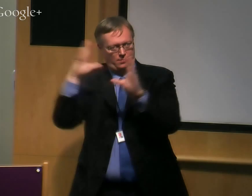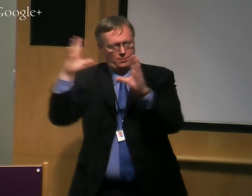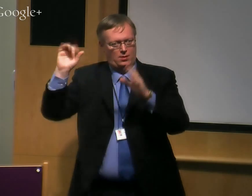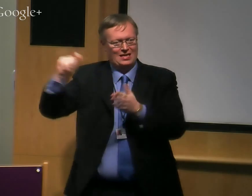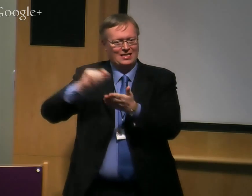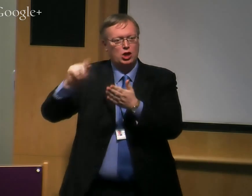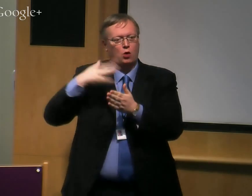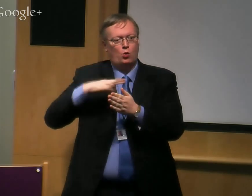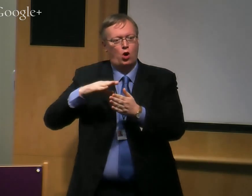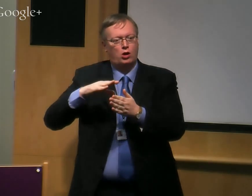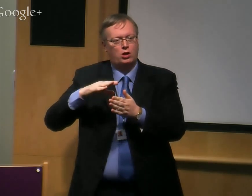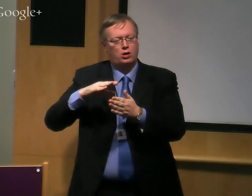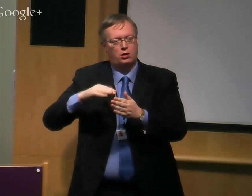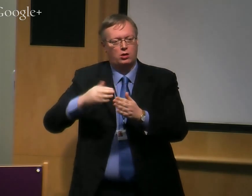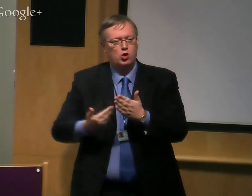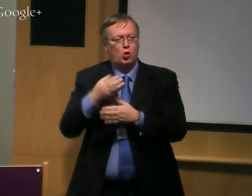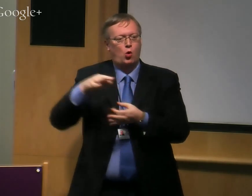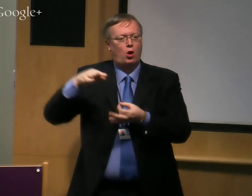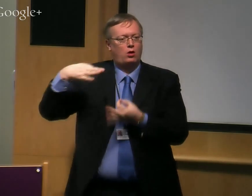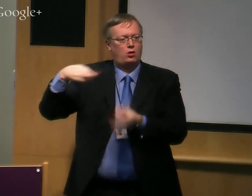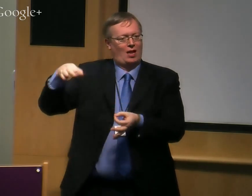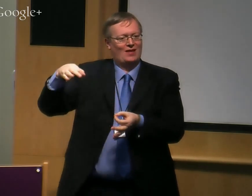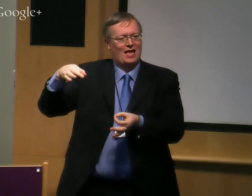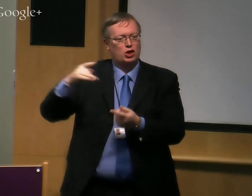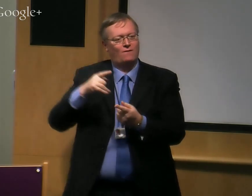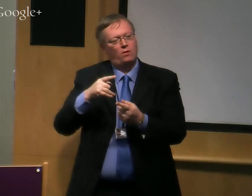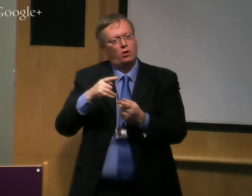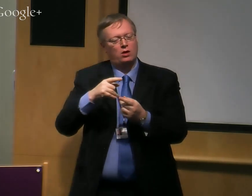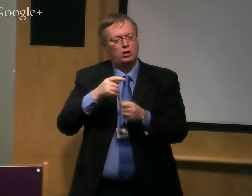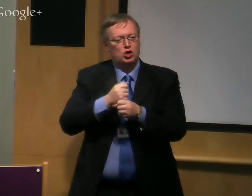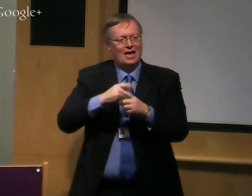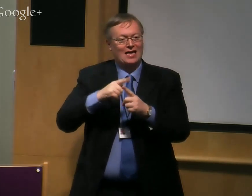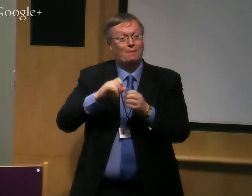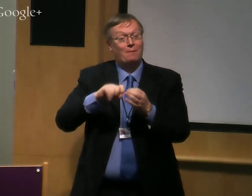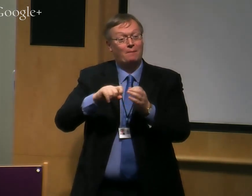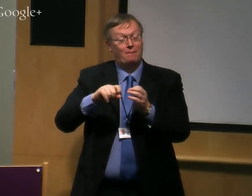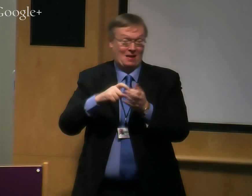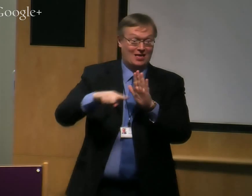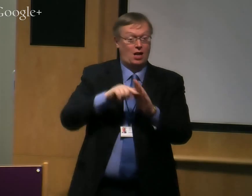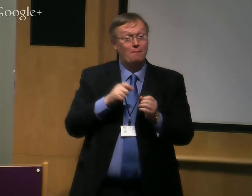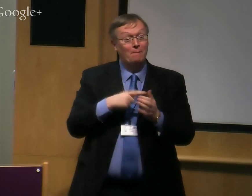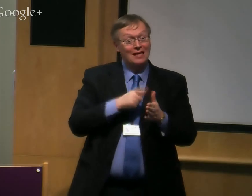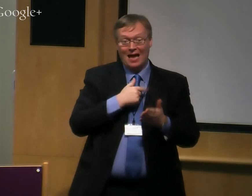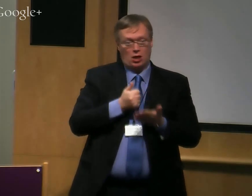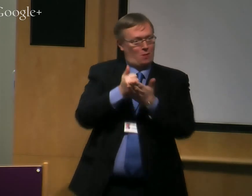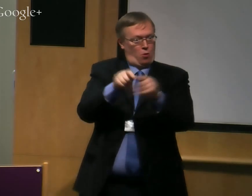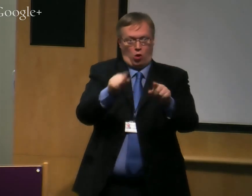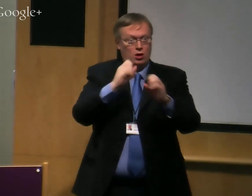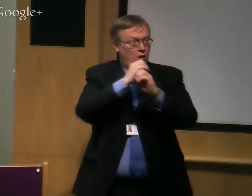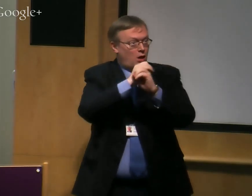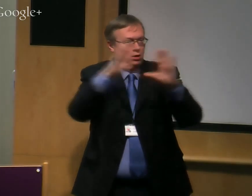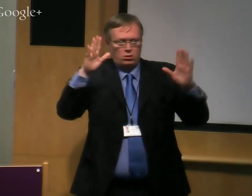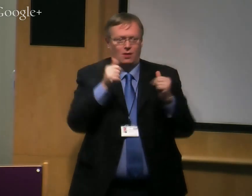Basically, Signature wants to have a new qualification on a